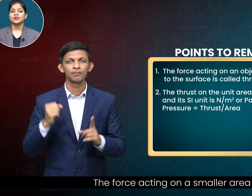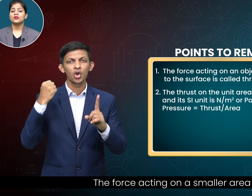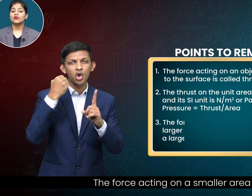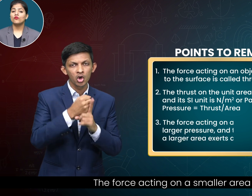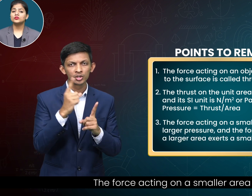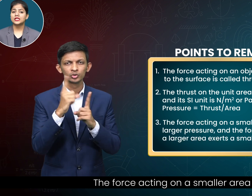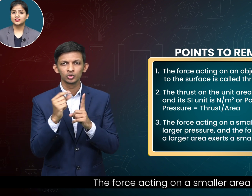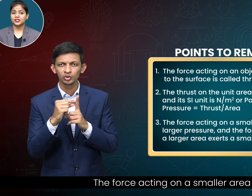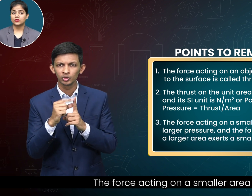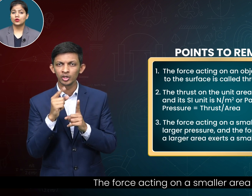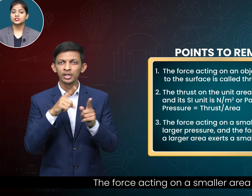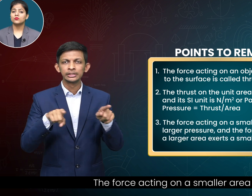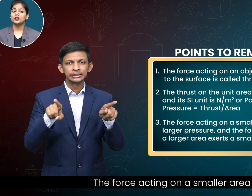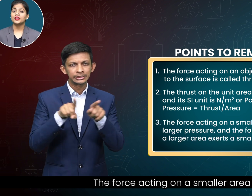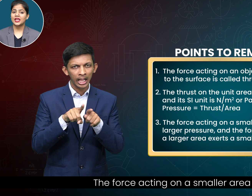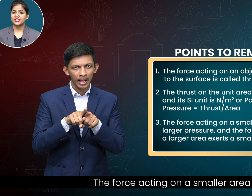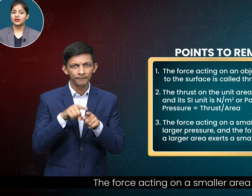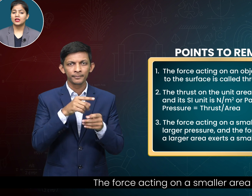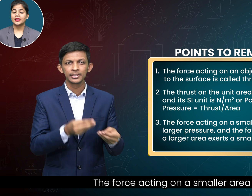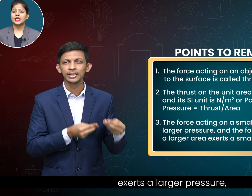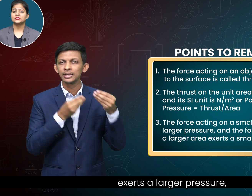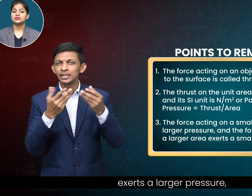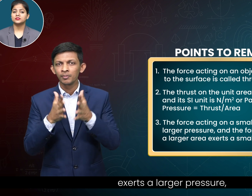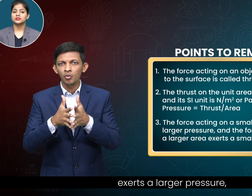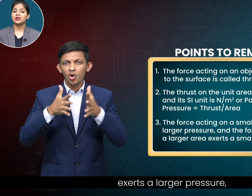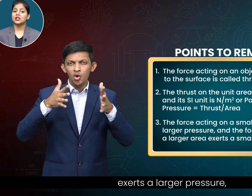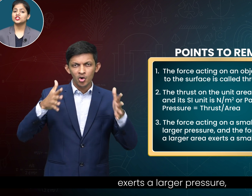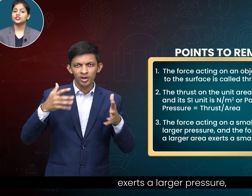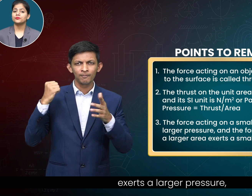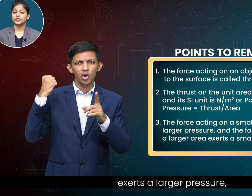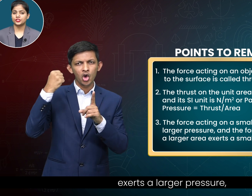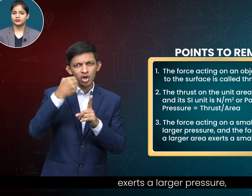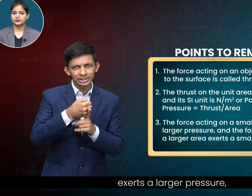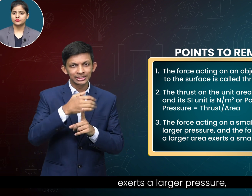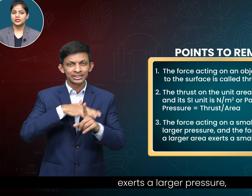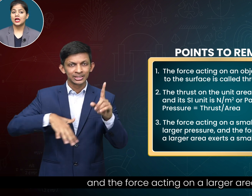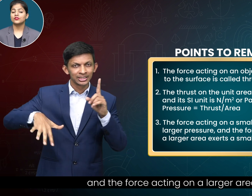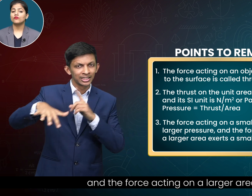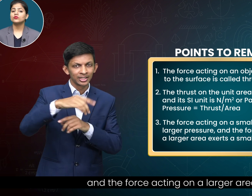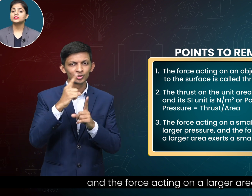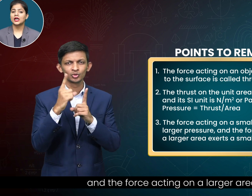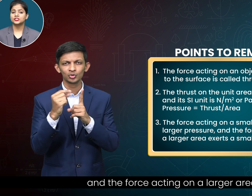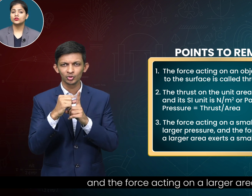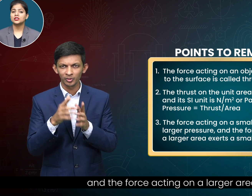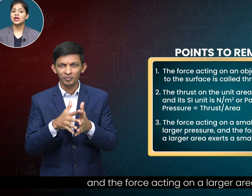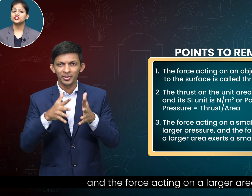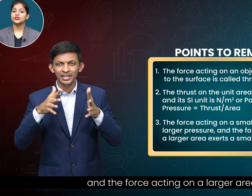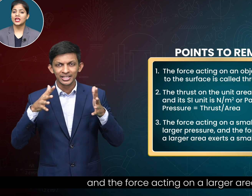The force acting on a smaller area exerts a larger pressure, and the force acting on a larger